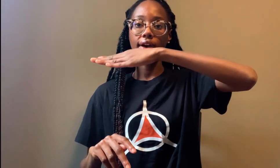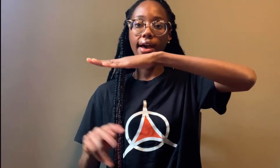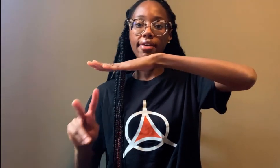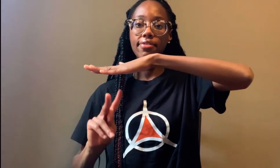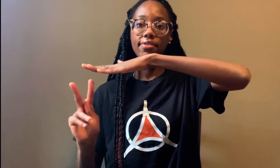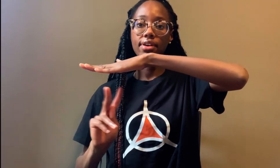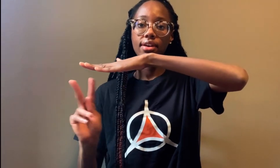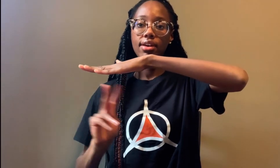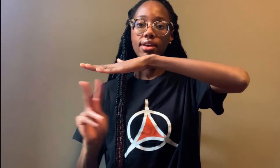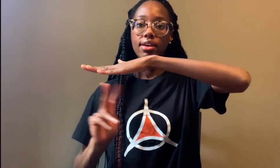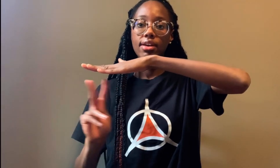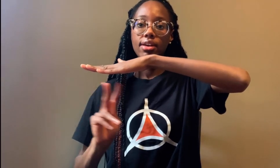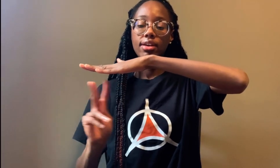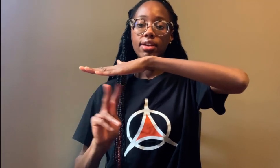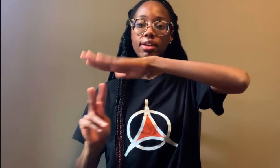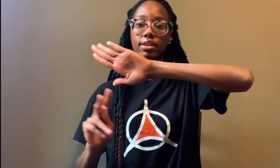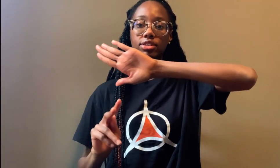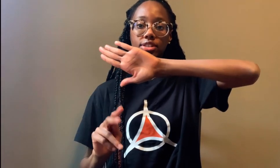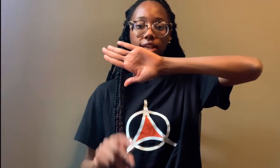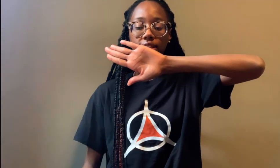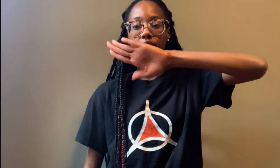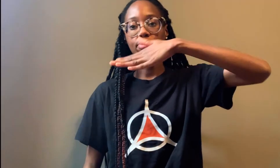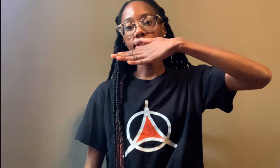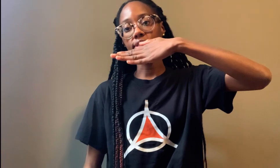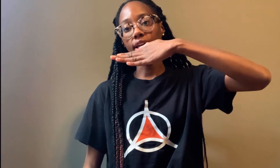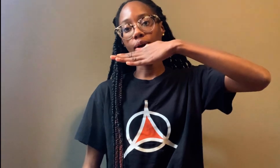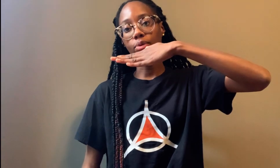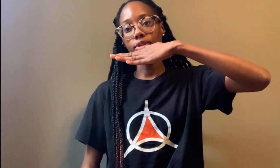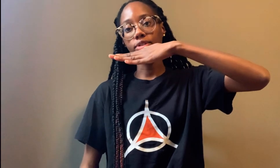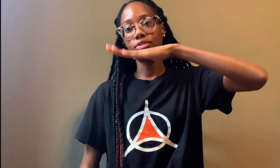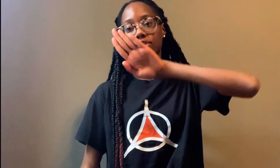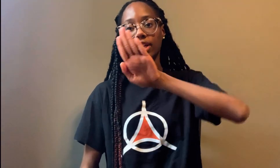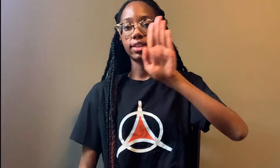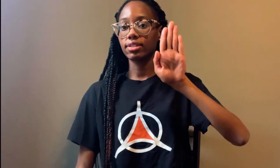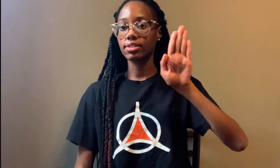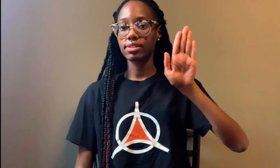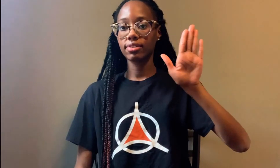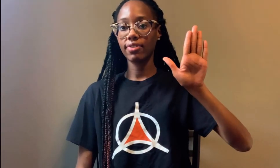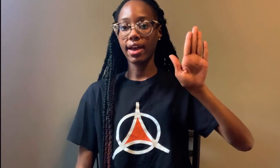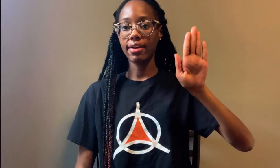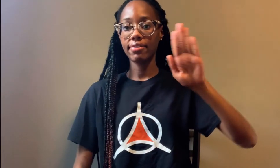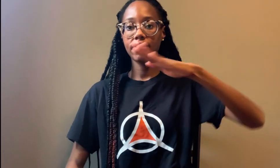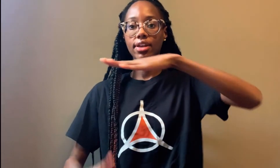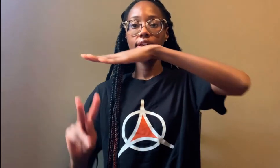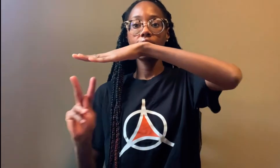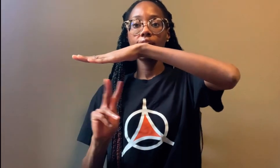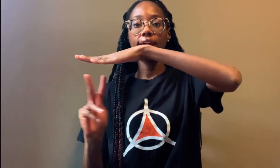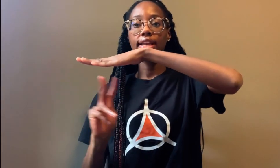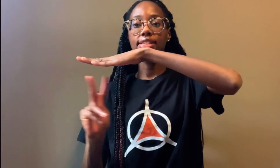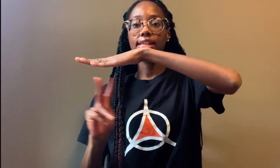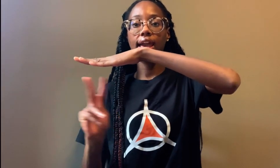5. Just like this, but it's downward. Just like this, 5. And it's K.